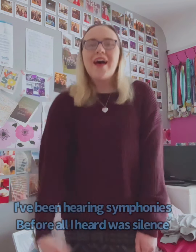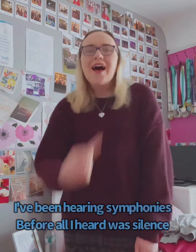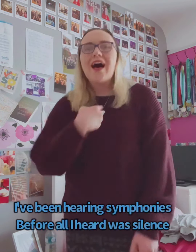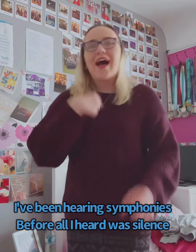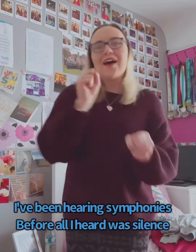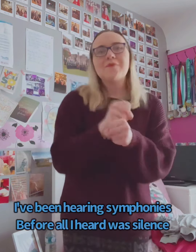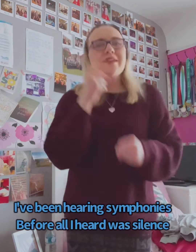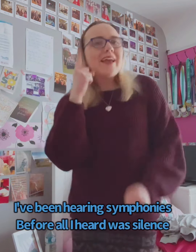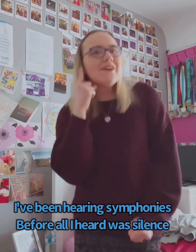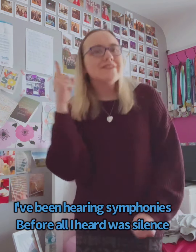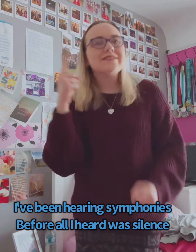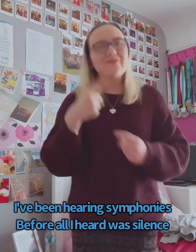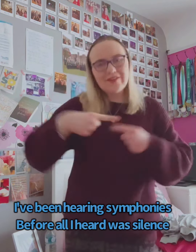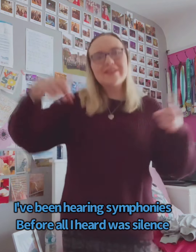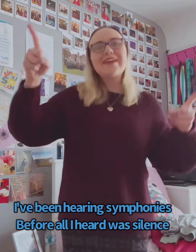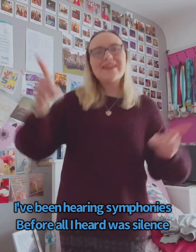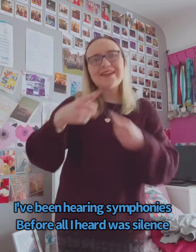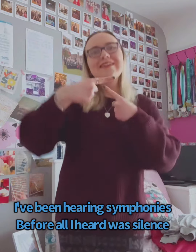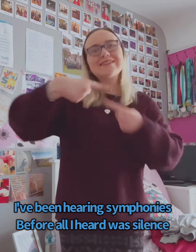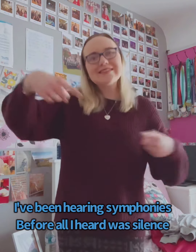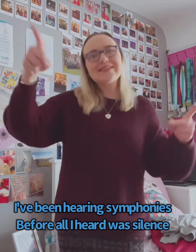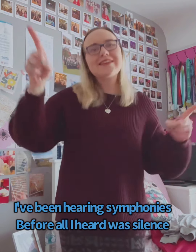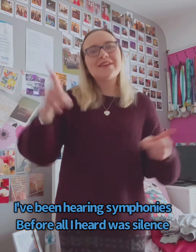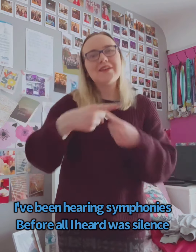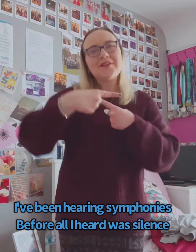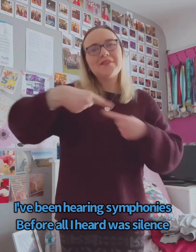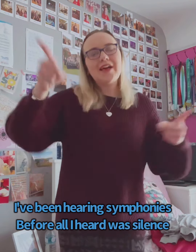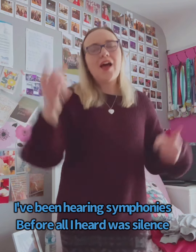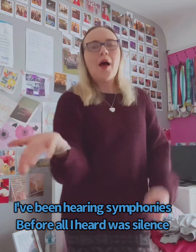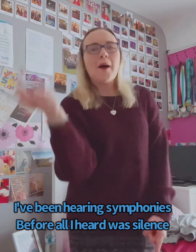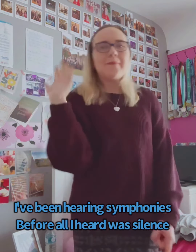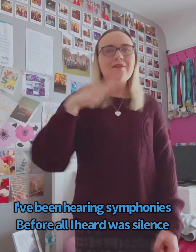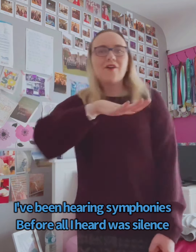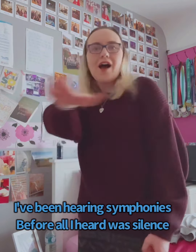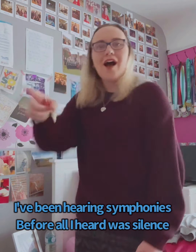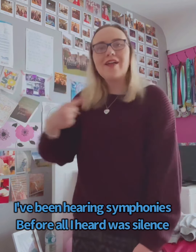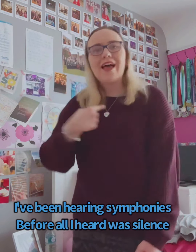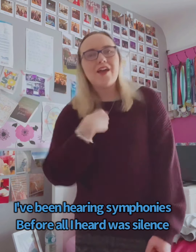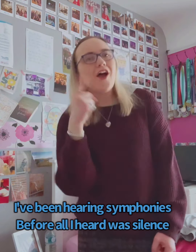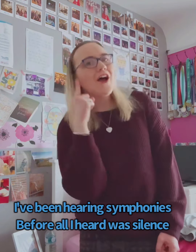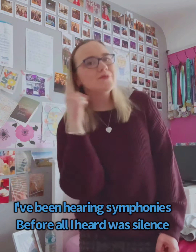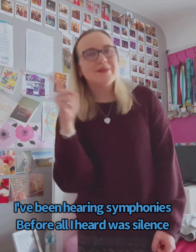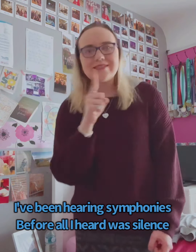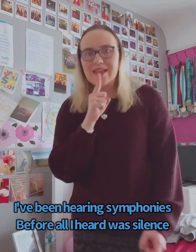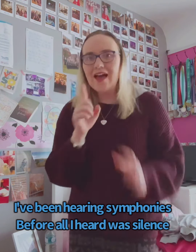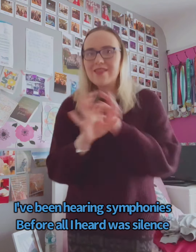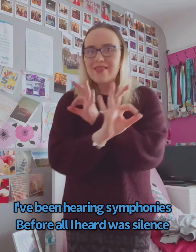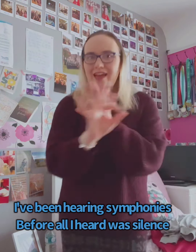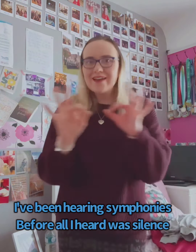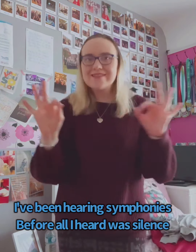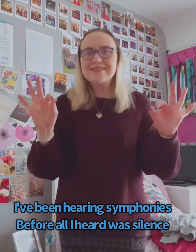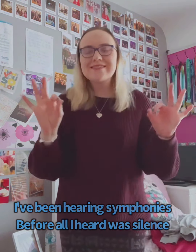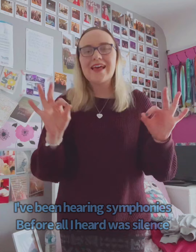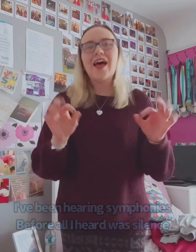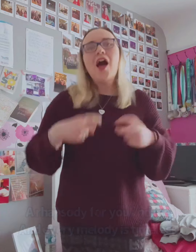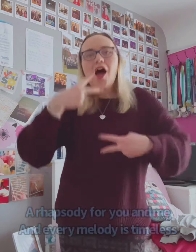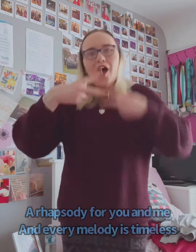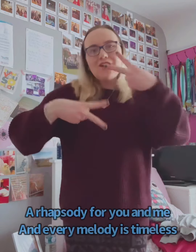I've been hearing symphonies Before all I heard was silence